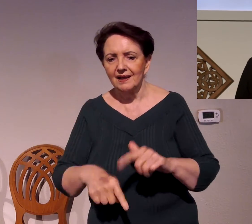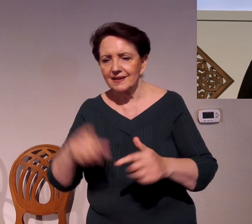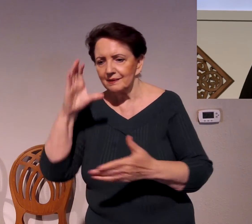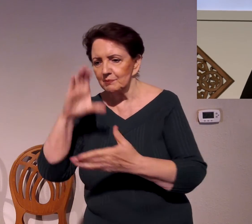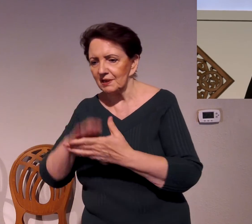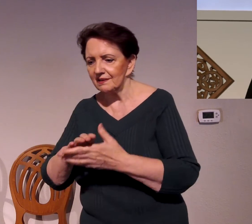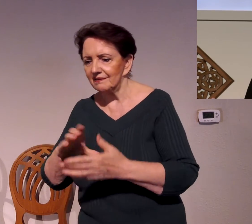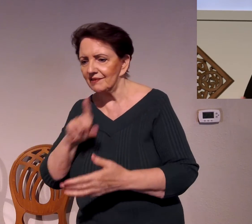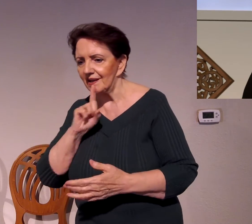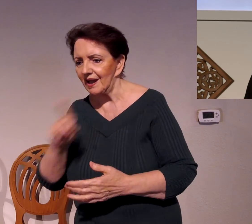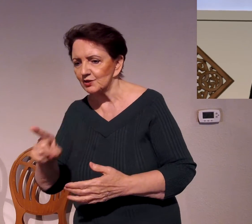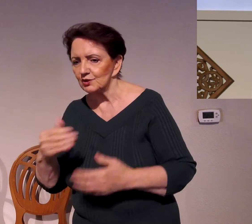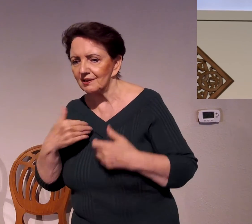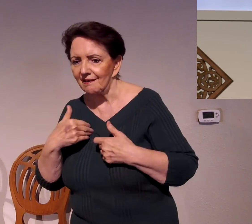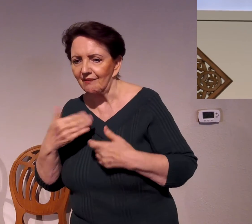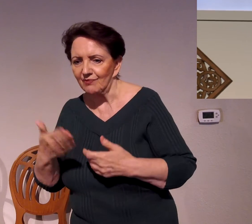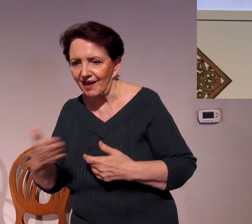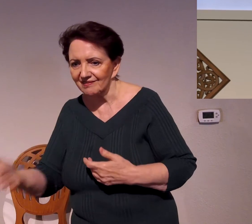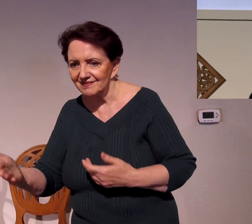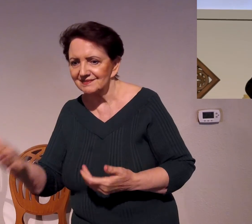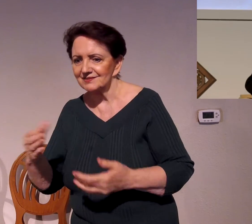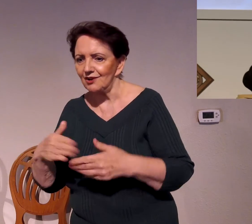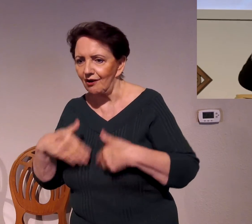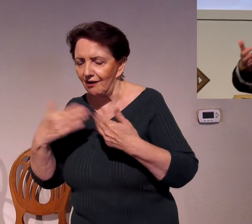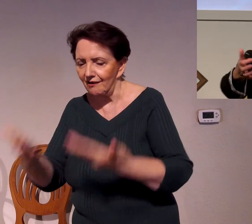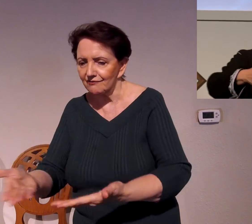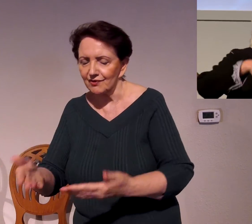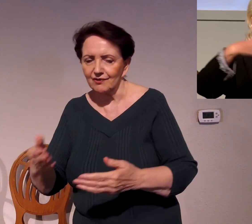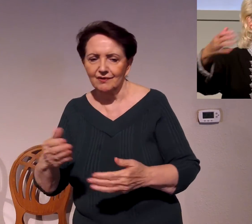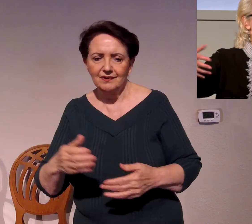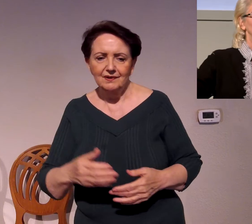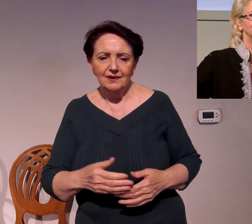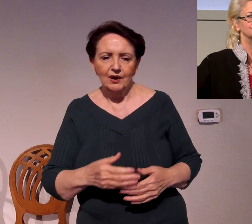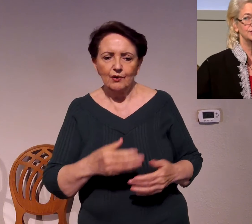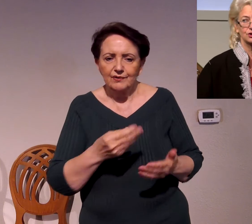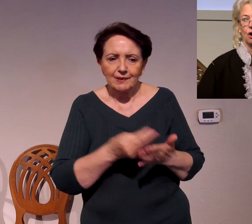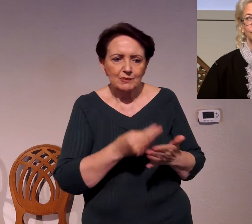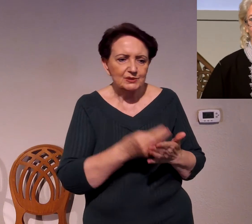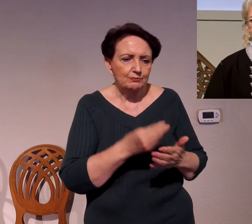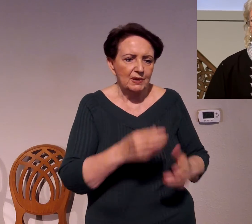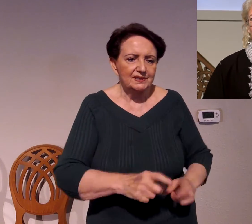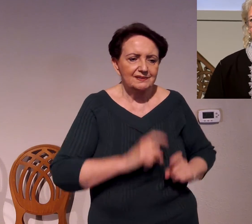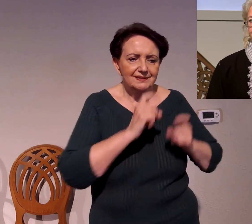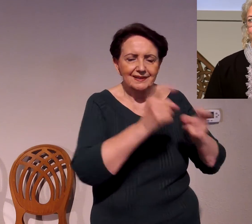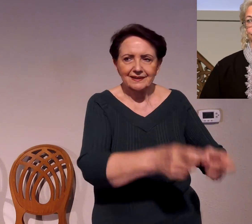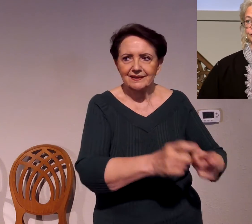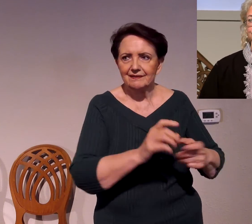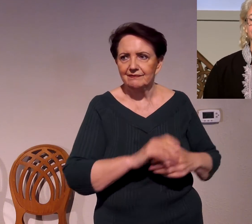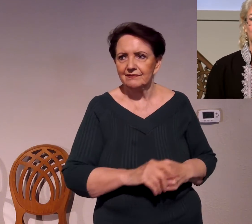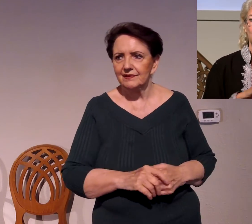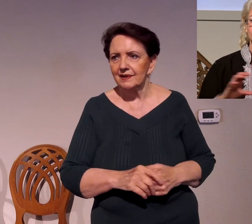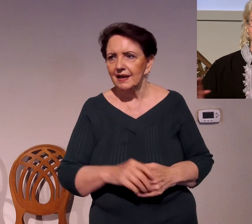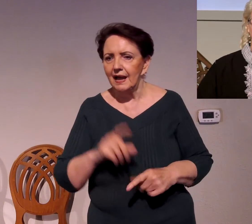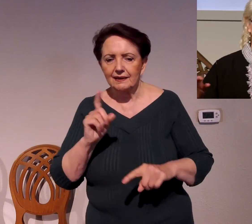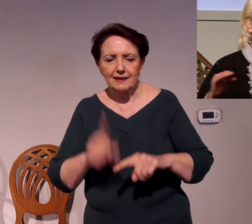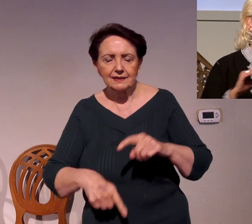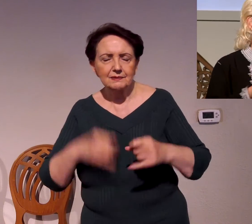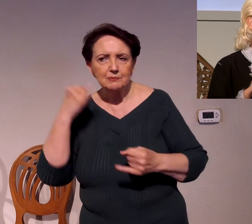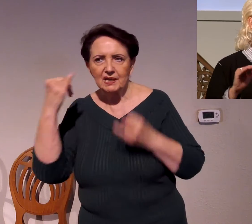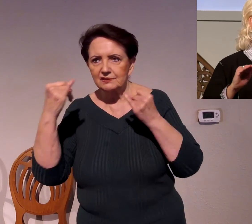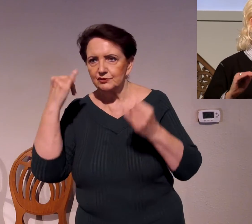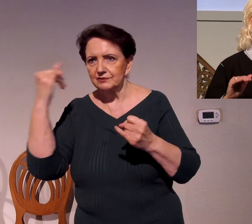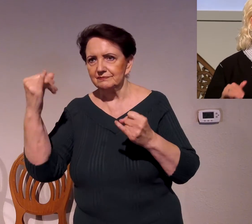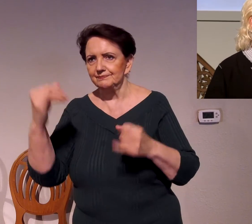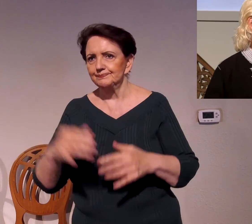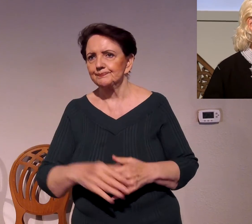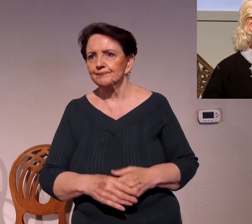have that much to offer, or I have that much to give. I can't imagine how this is going to unfold. You see, all of those are